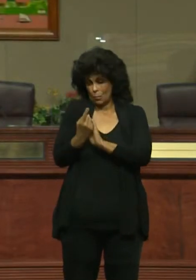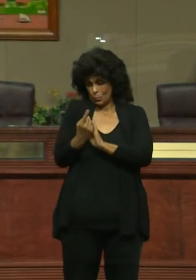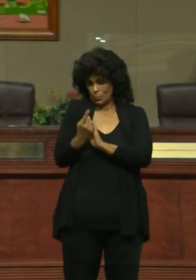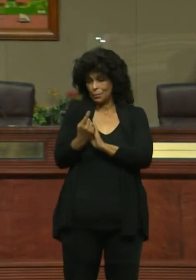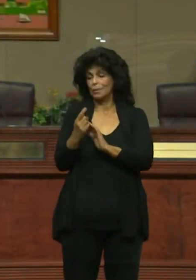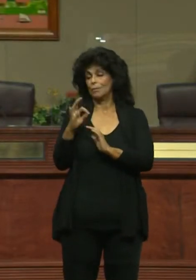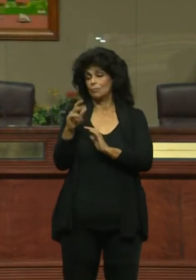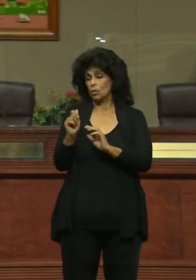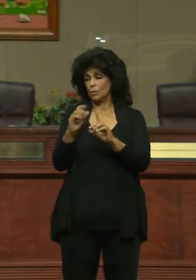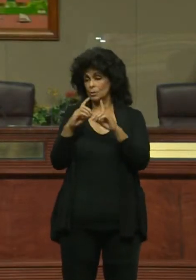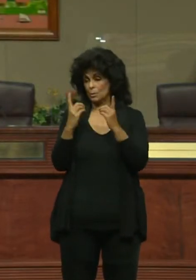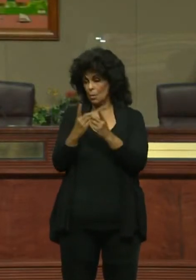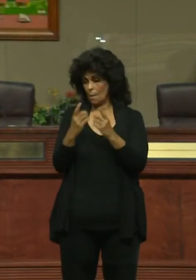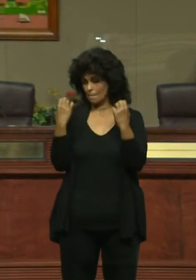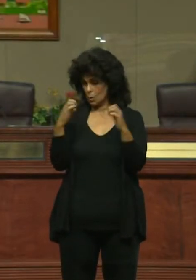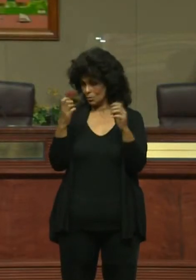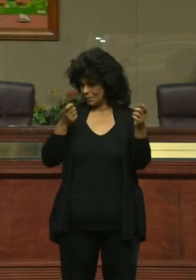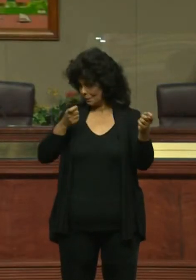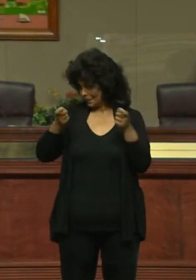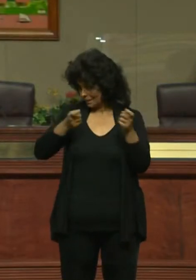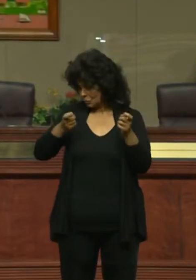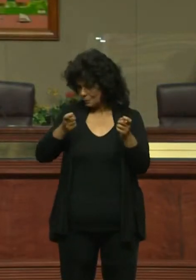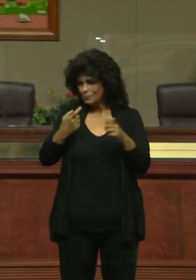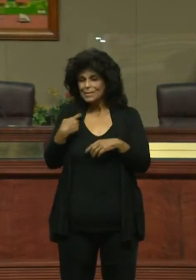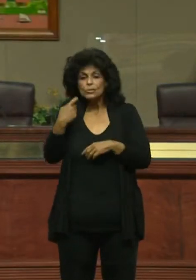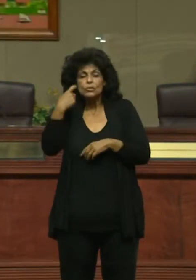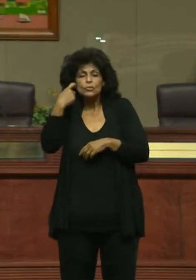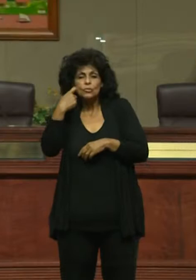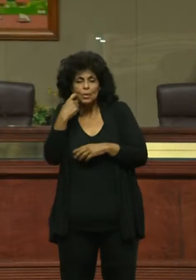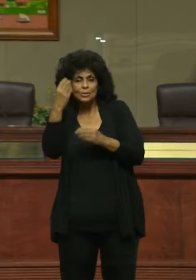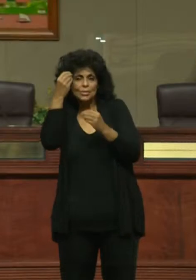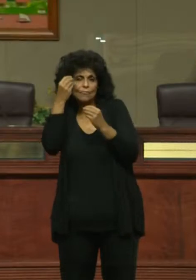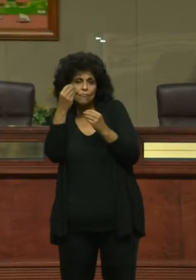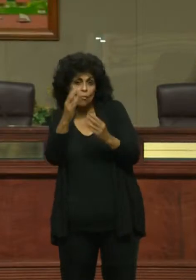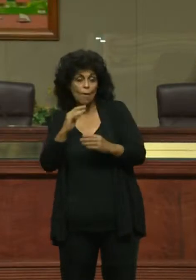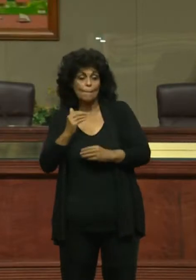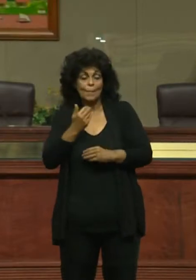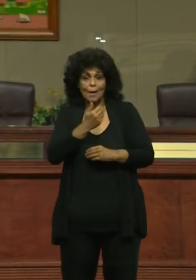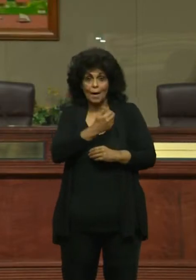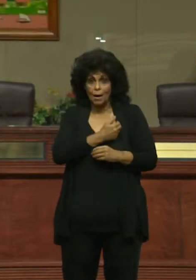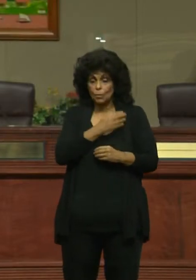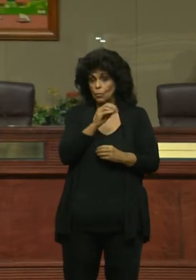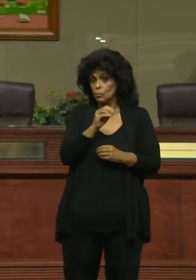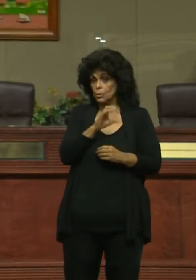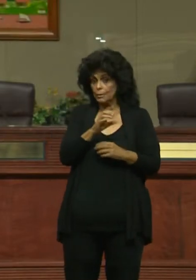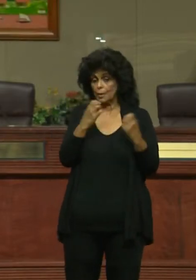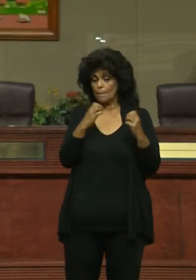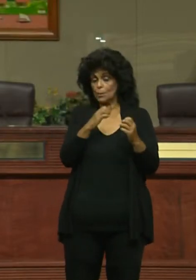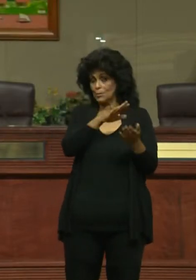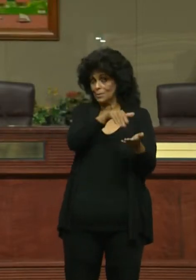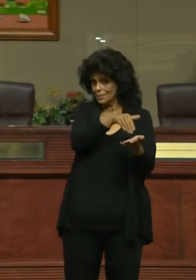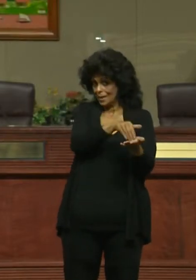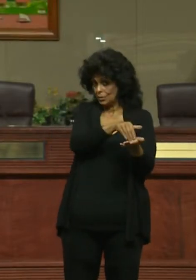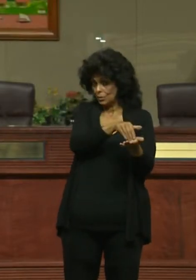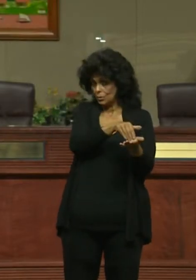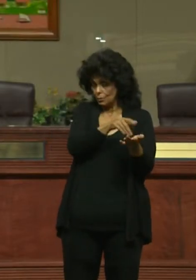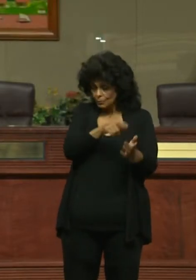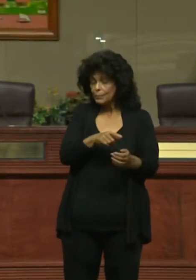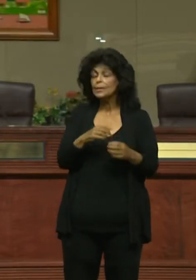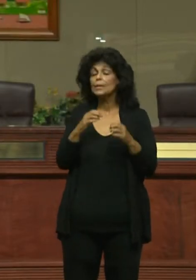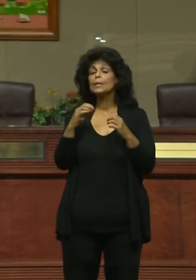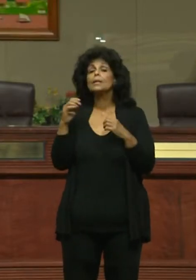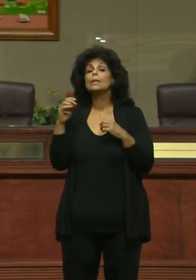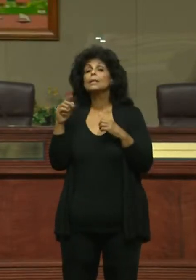Management informed our Orange County Emergency Operations Center that the Orange County